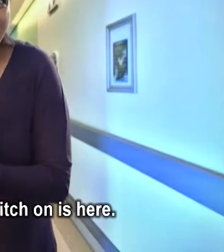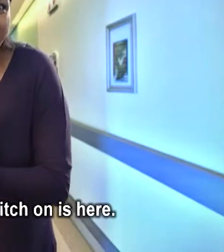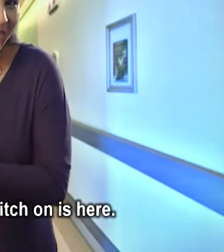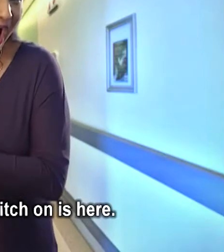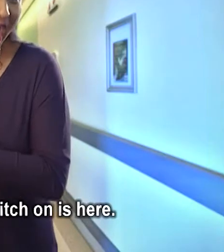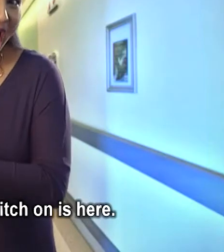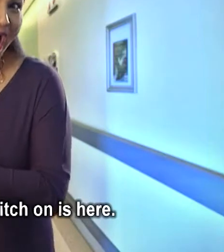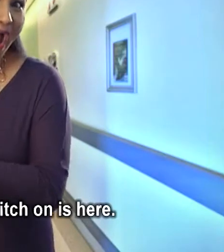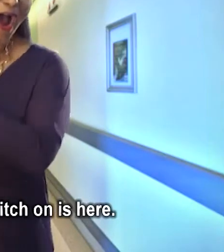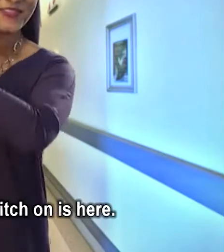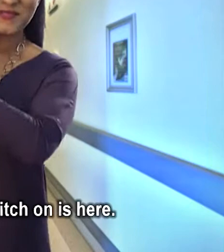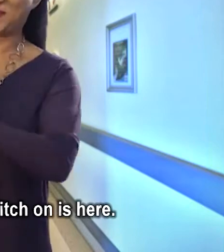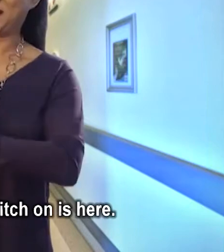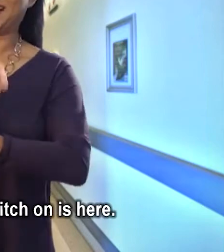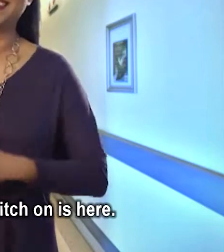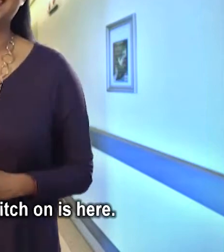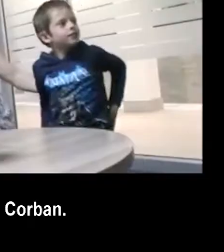here.